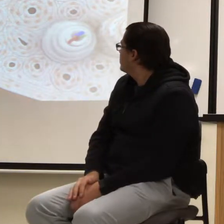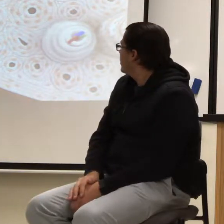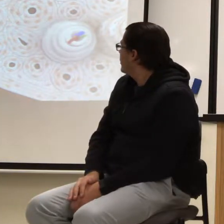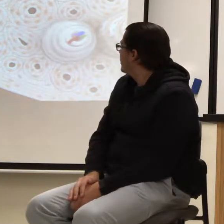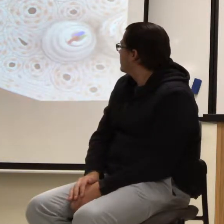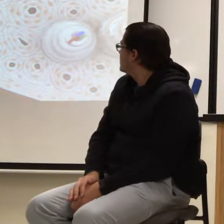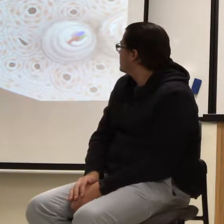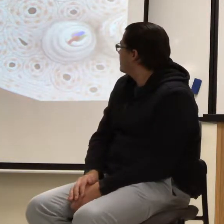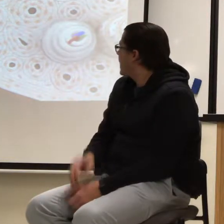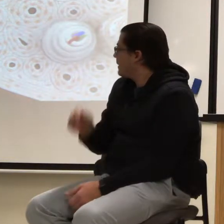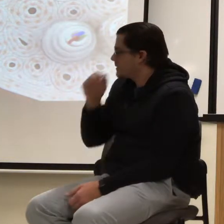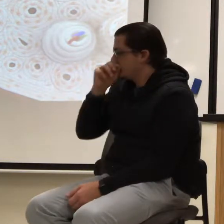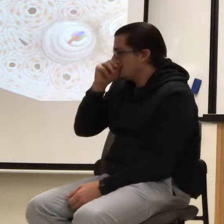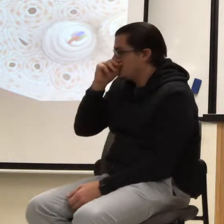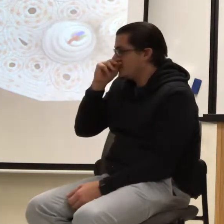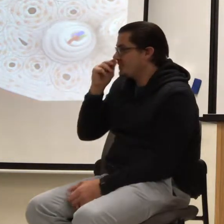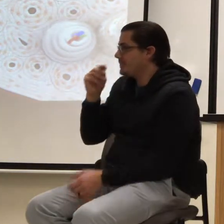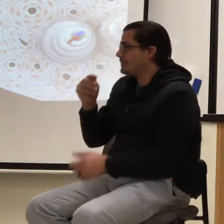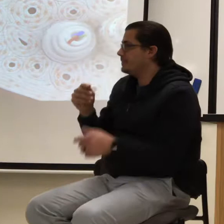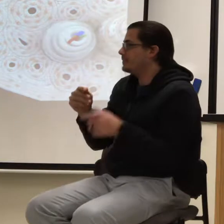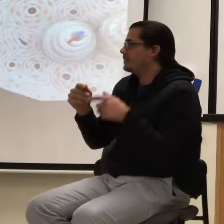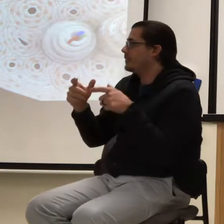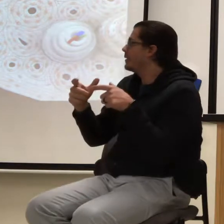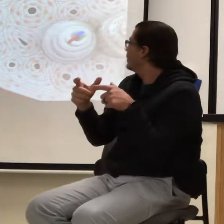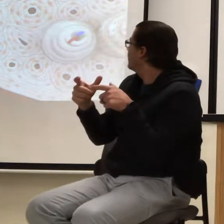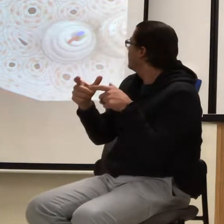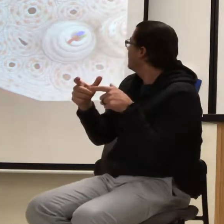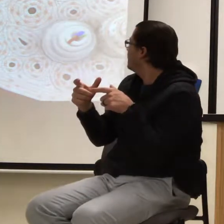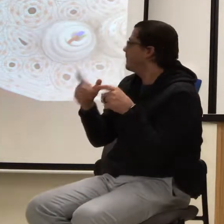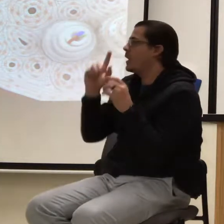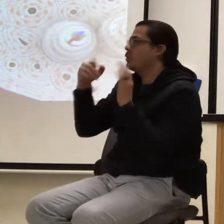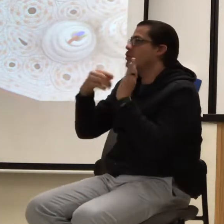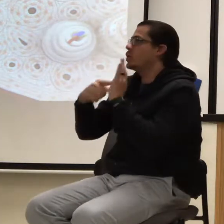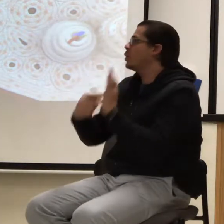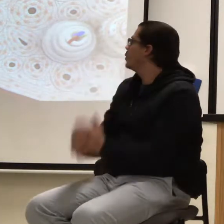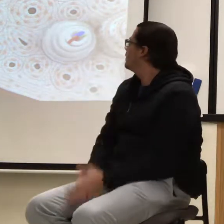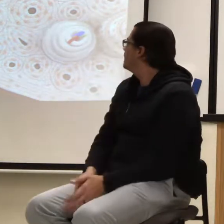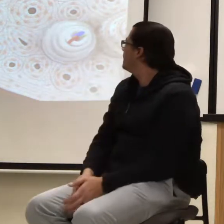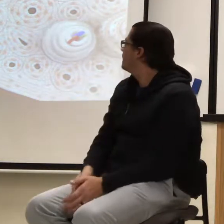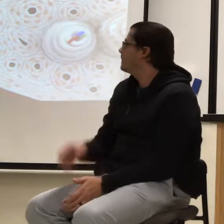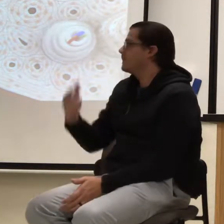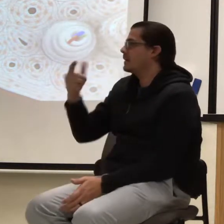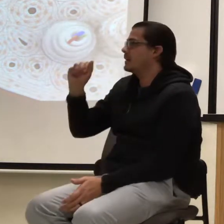Can you show one of those gaps? Yeah, I'll try to point